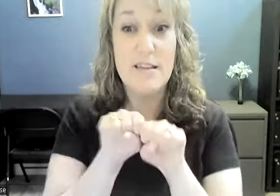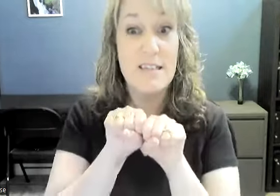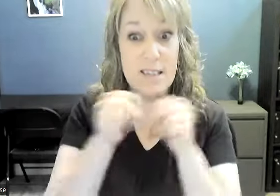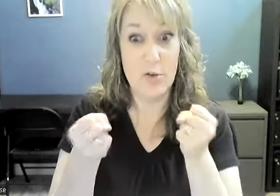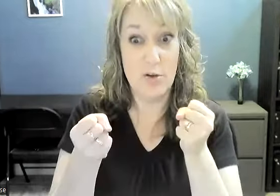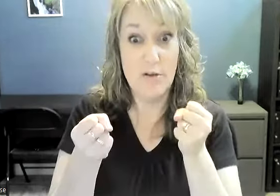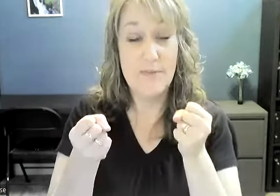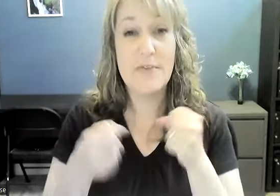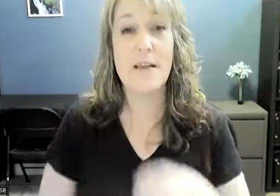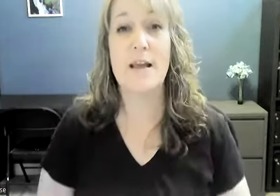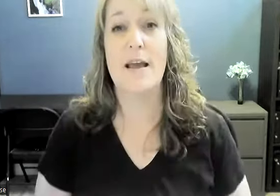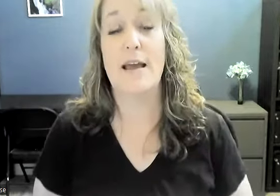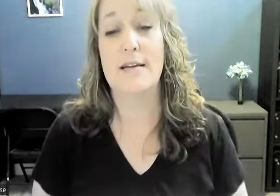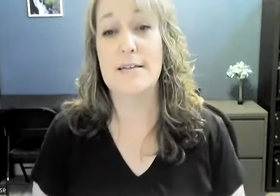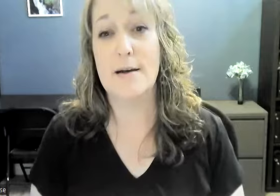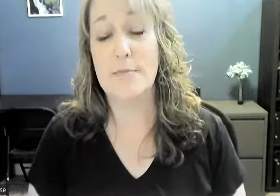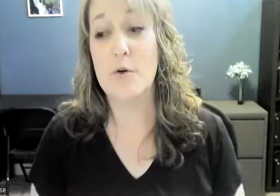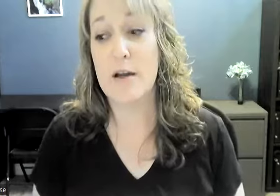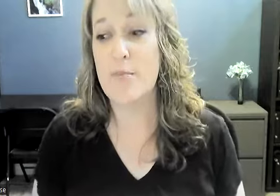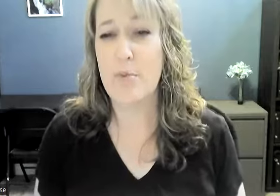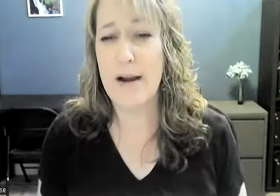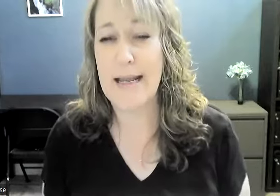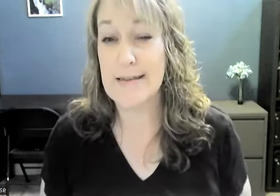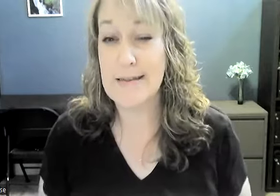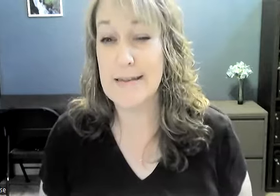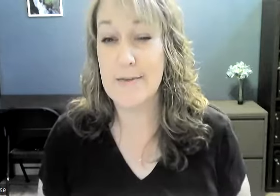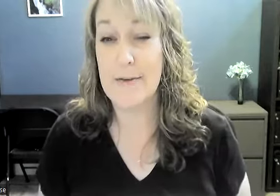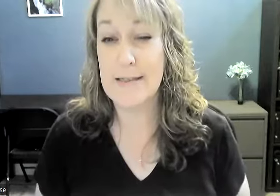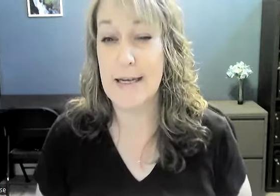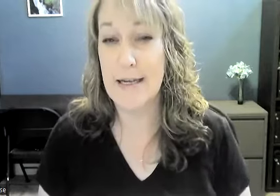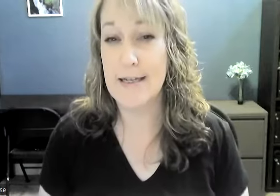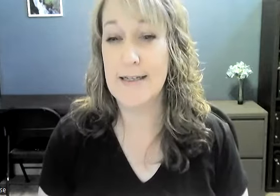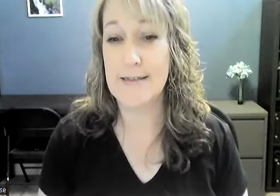is literal. And going on a break is a different sign because it's a